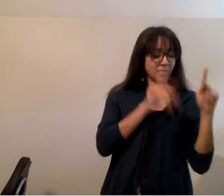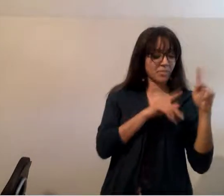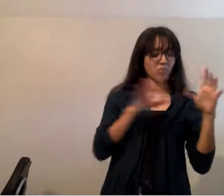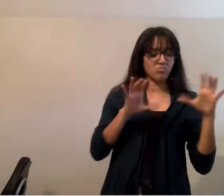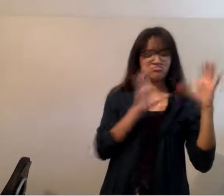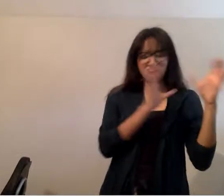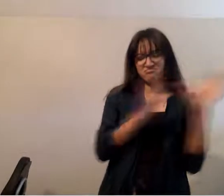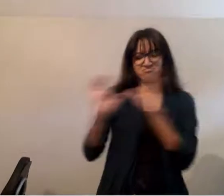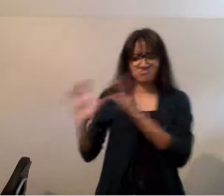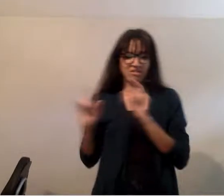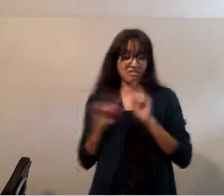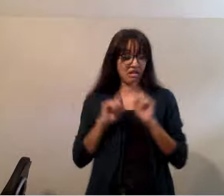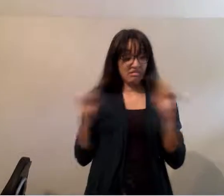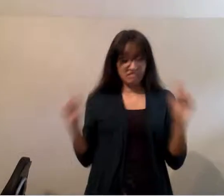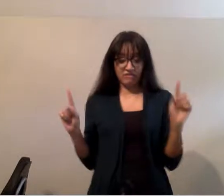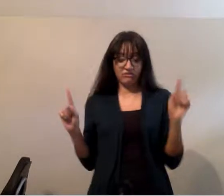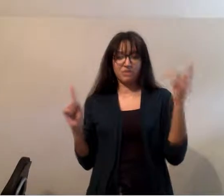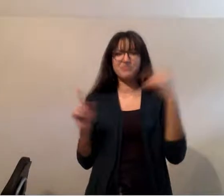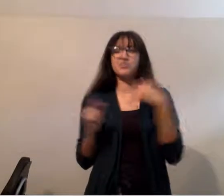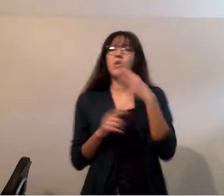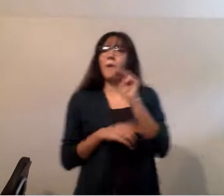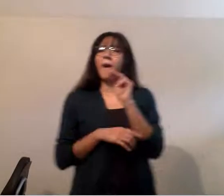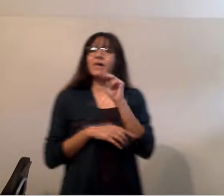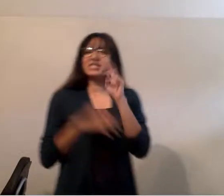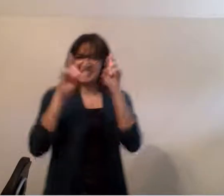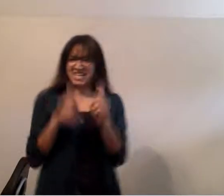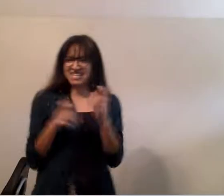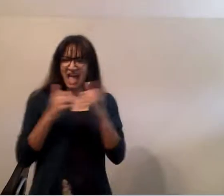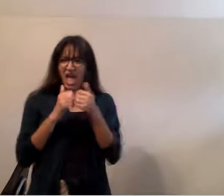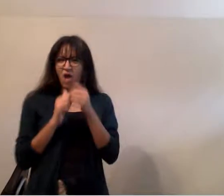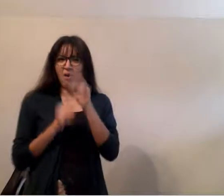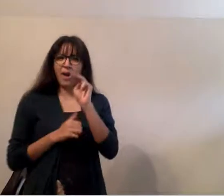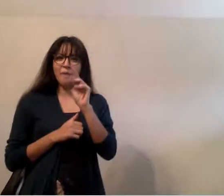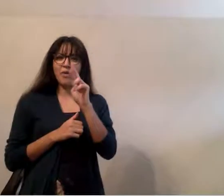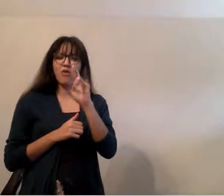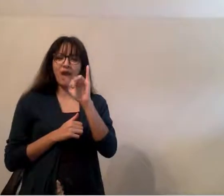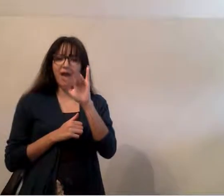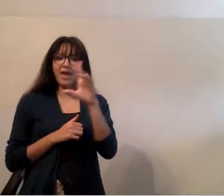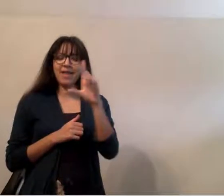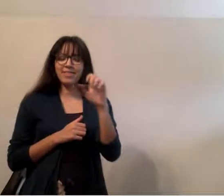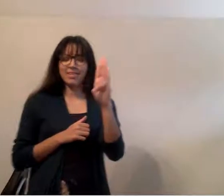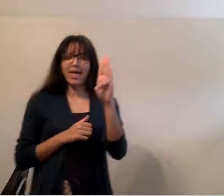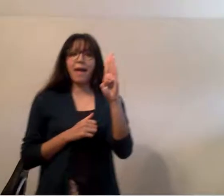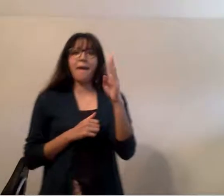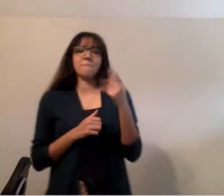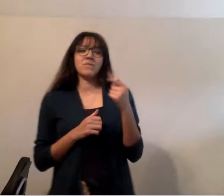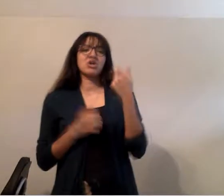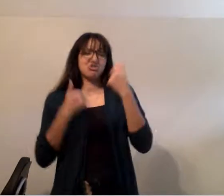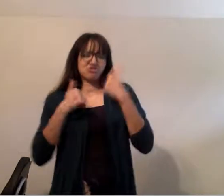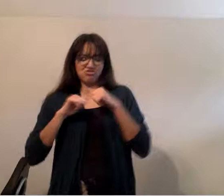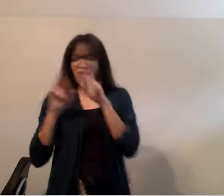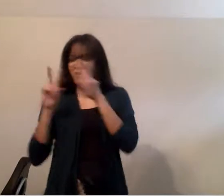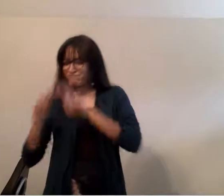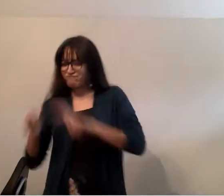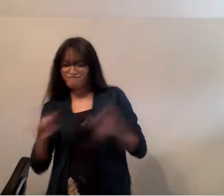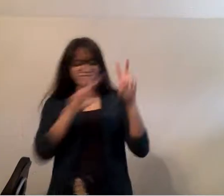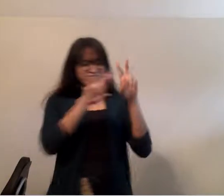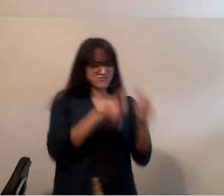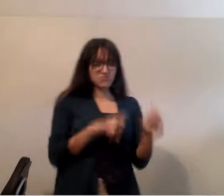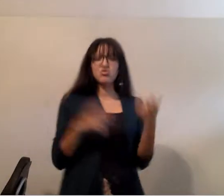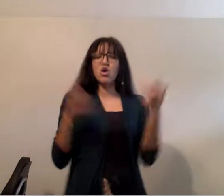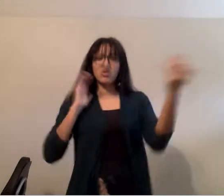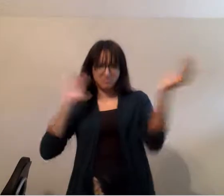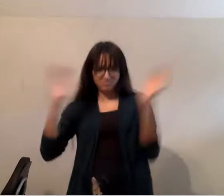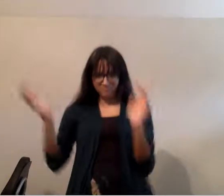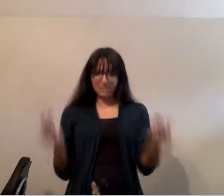actually let me scan both my brain and the brain of a proven non-procrastinator, so I could compare them, and I actually brought them here to show